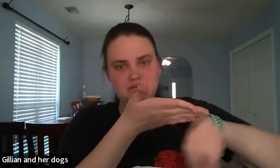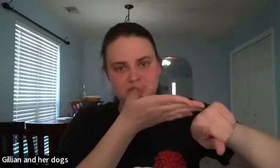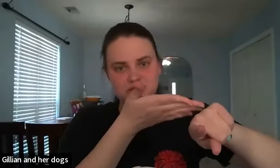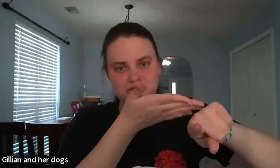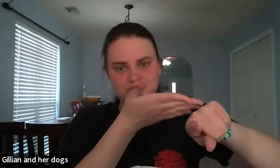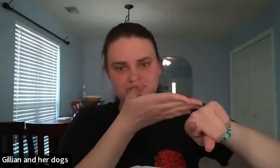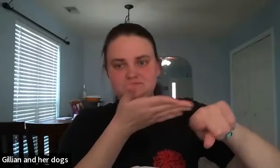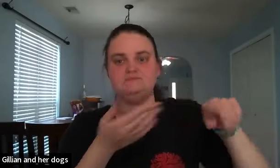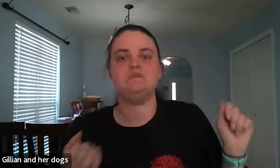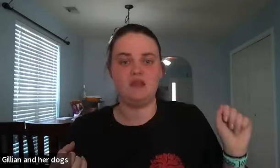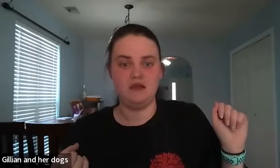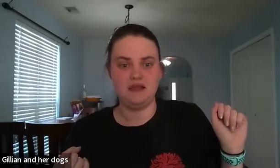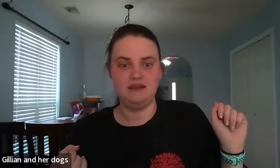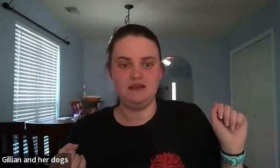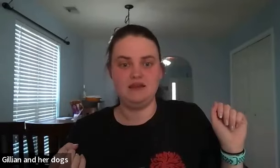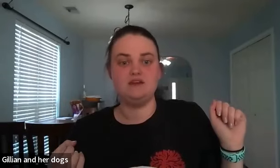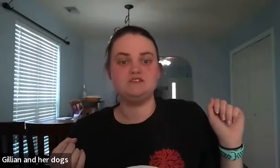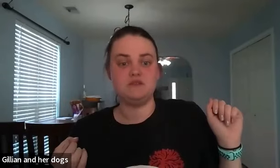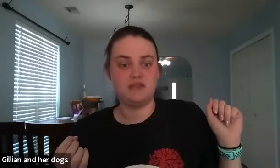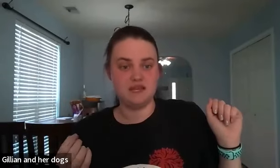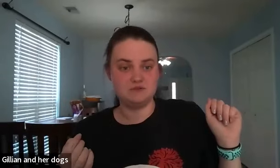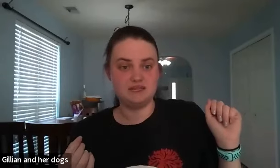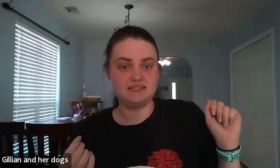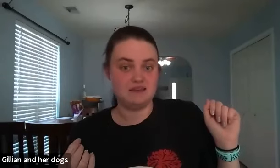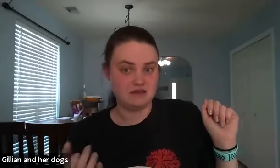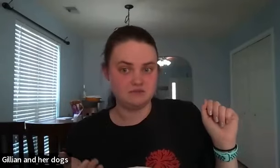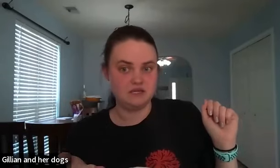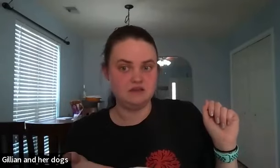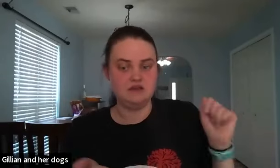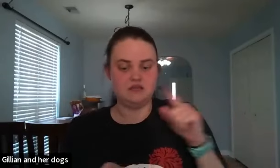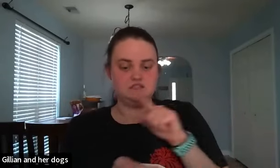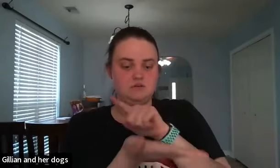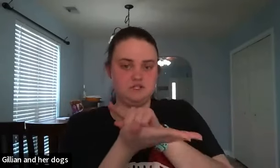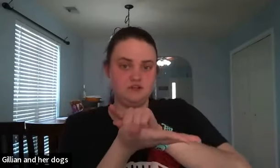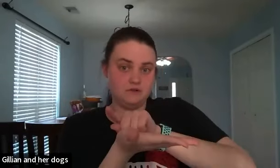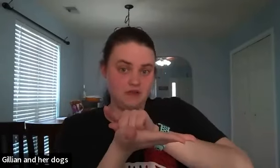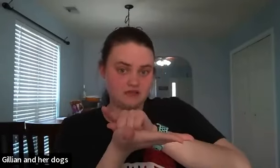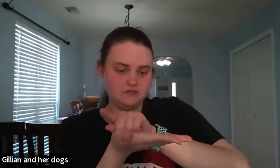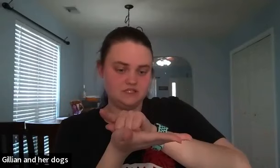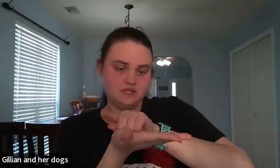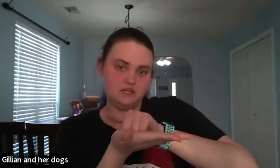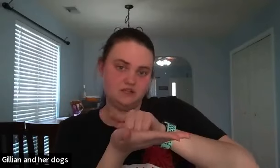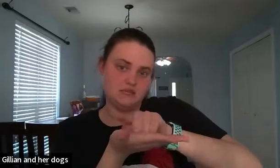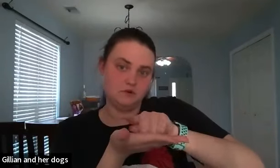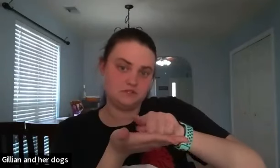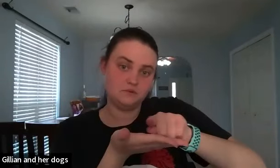next week. All right. So then the next one is last week. And so what you're going to do for last week is you're going to do the same motion for